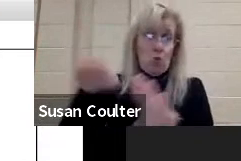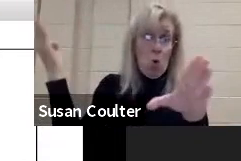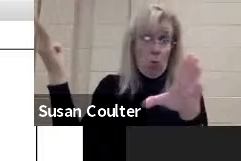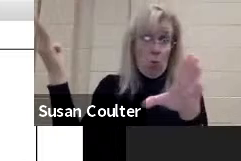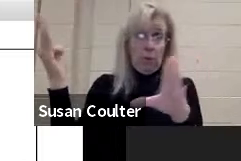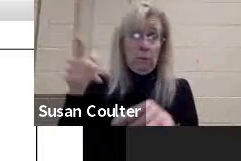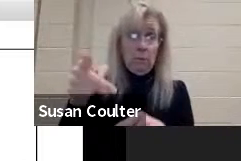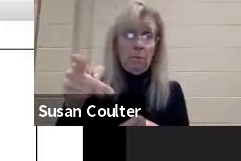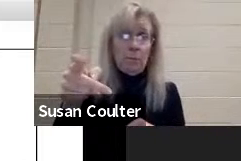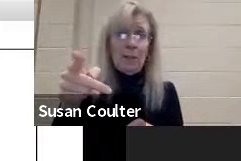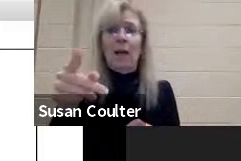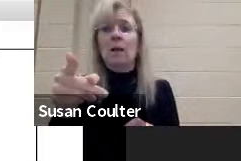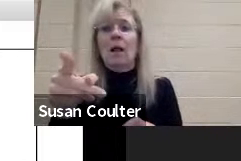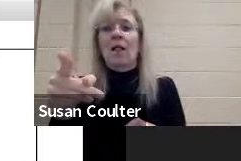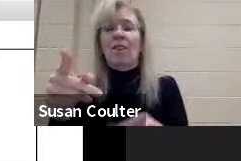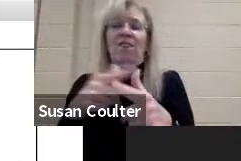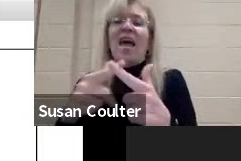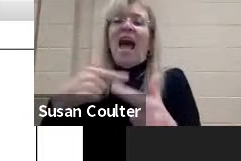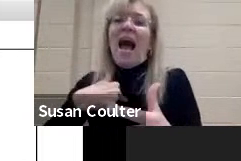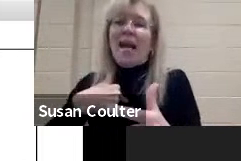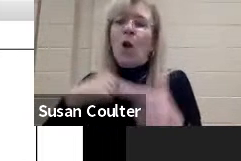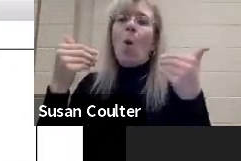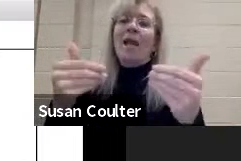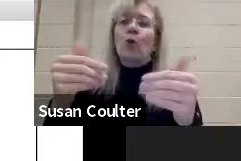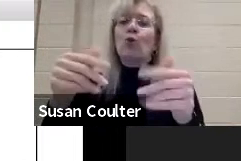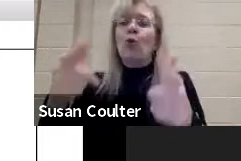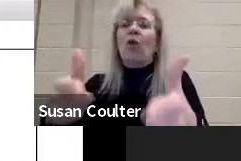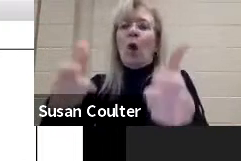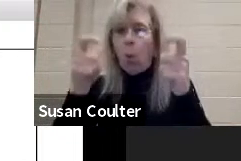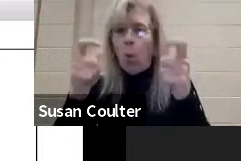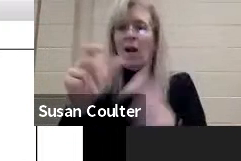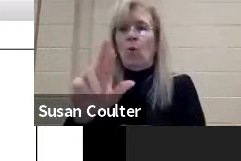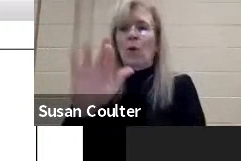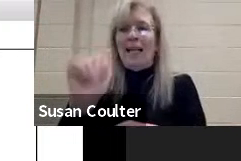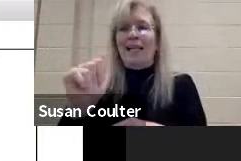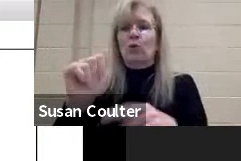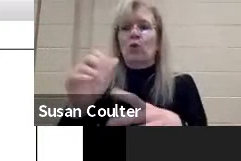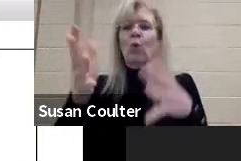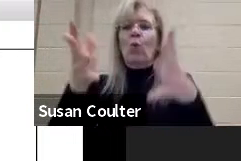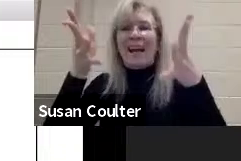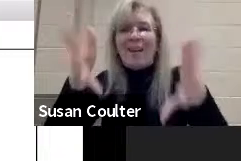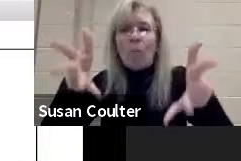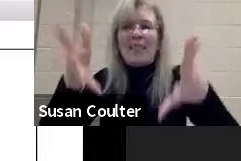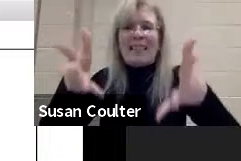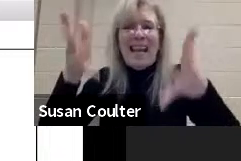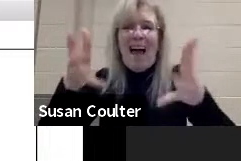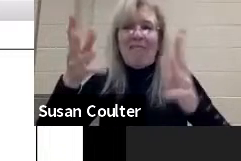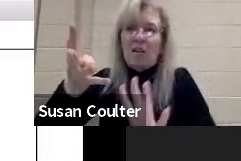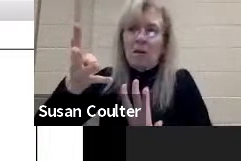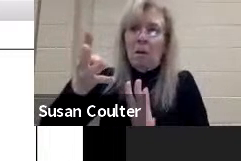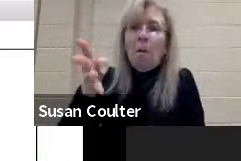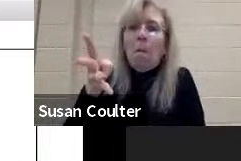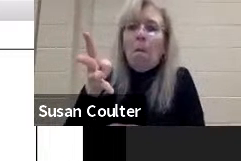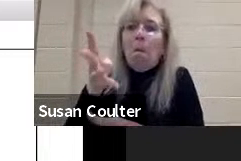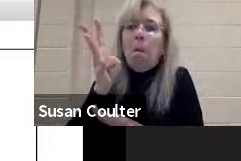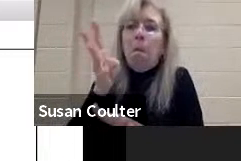ready to open. Okay. Then I go ahead and do the quick release to what's left.